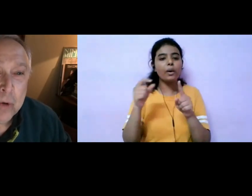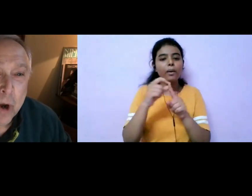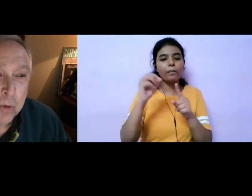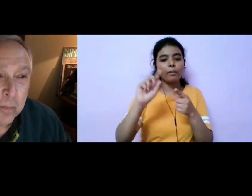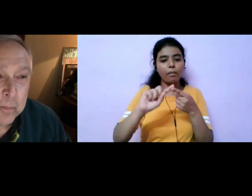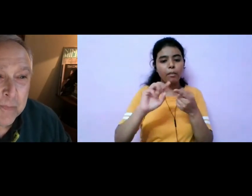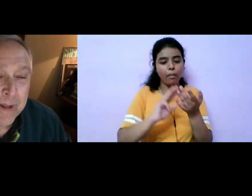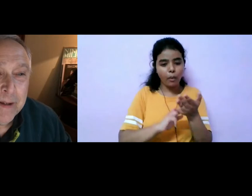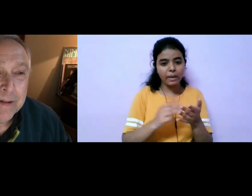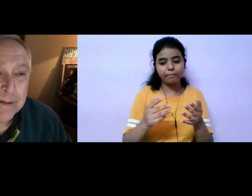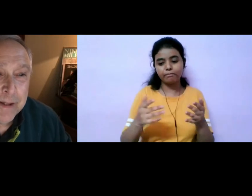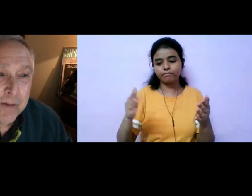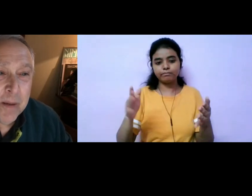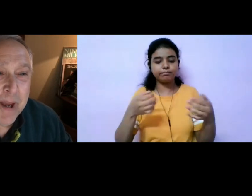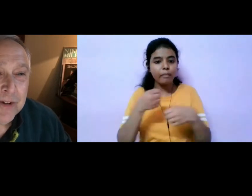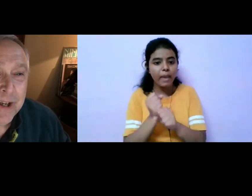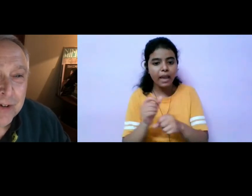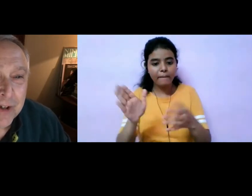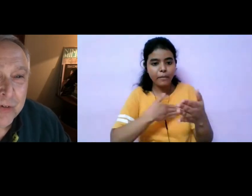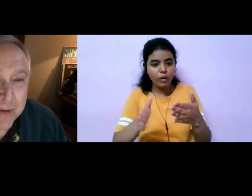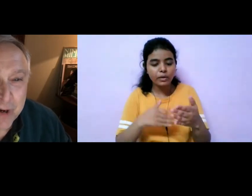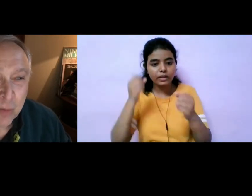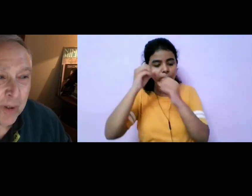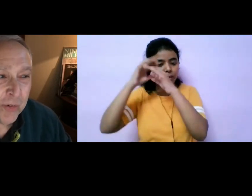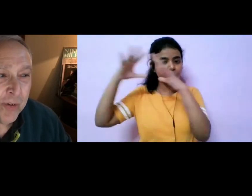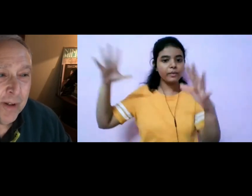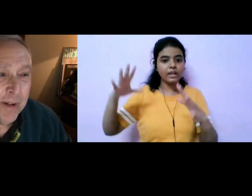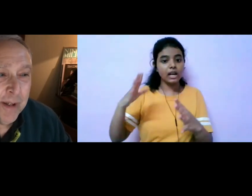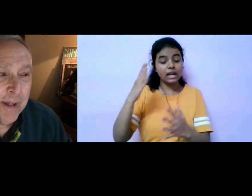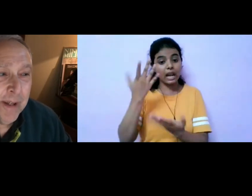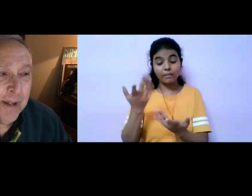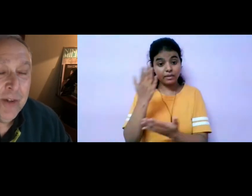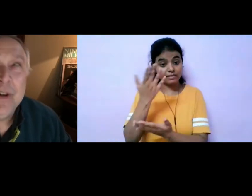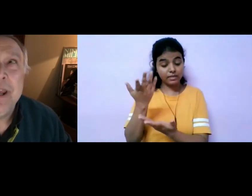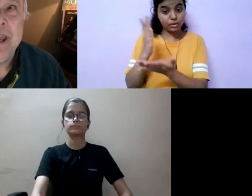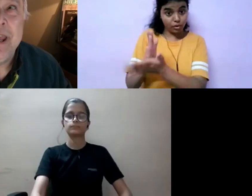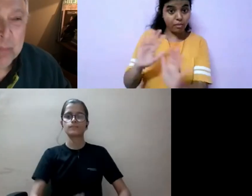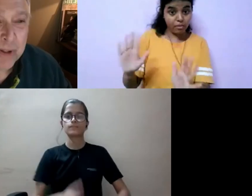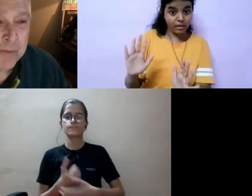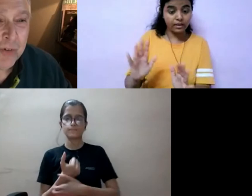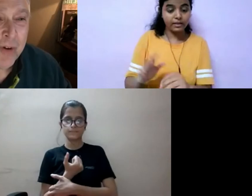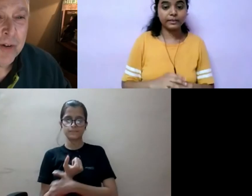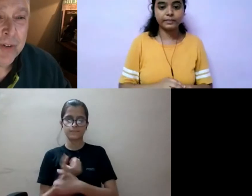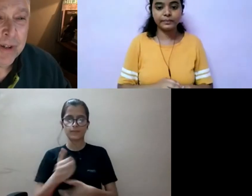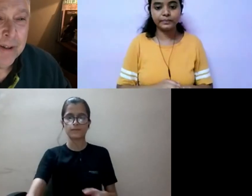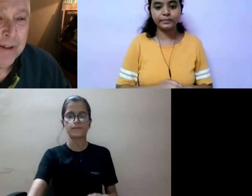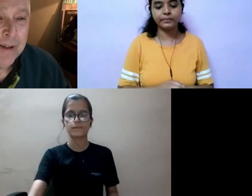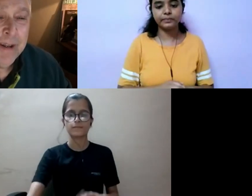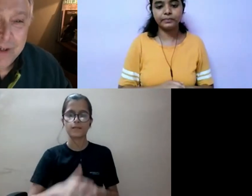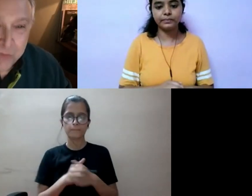as you go. Lyric imagination is never helpless. It's incapable of